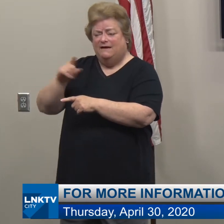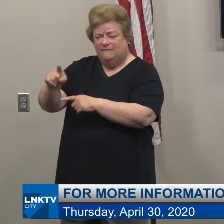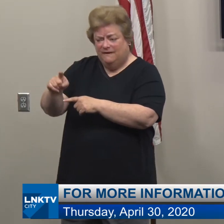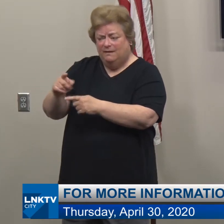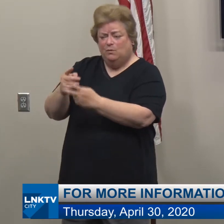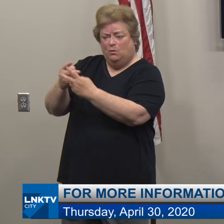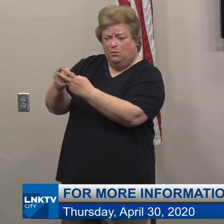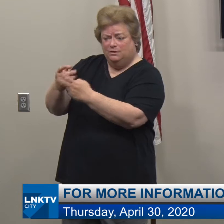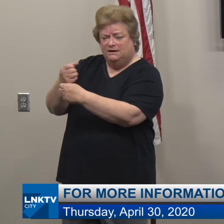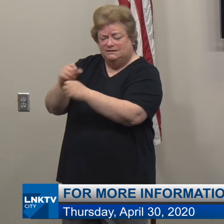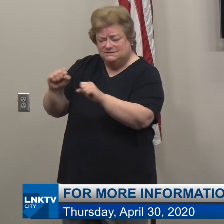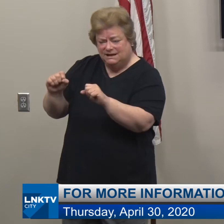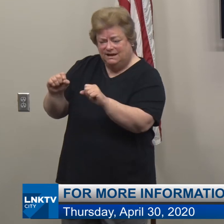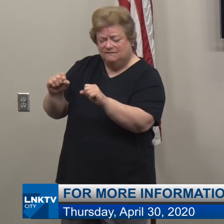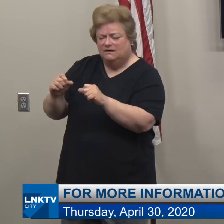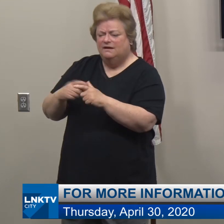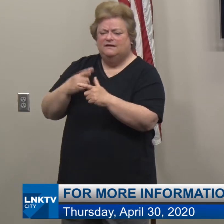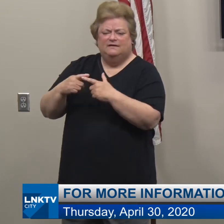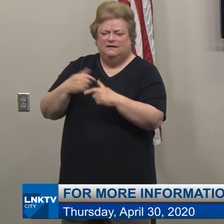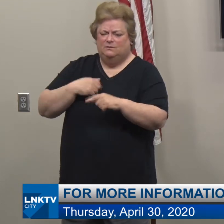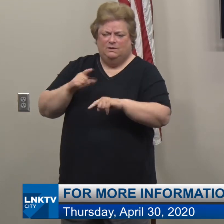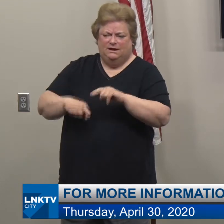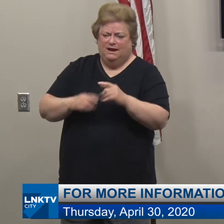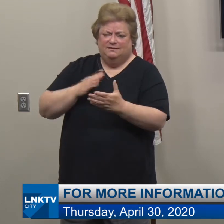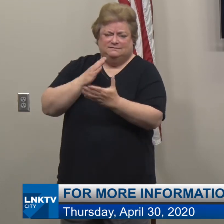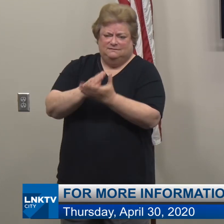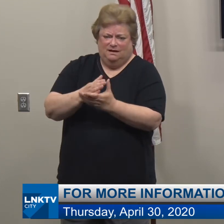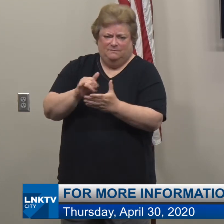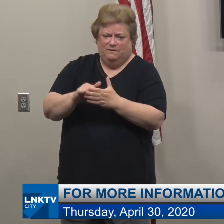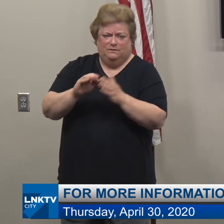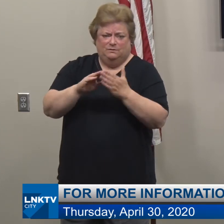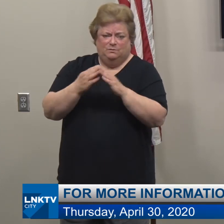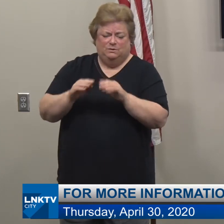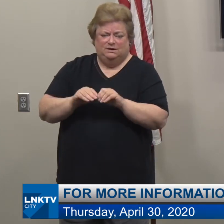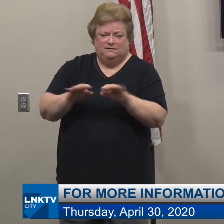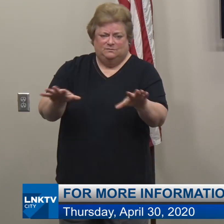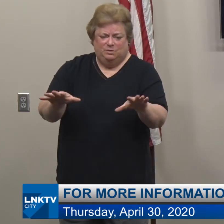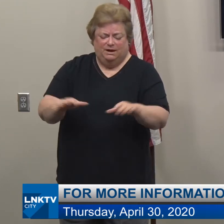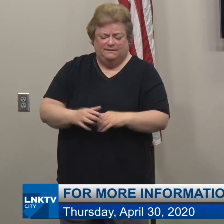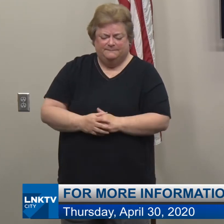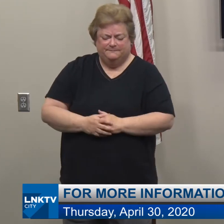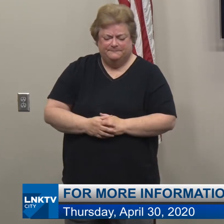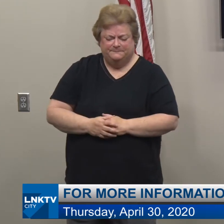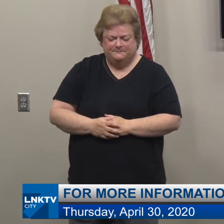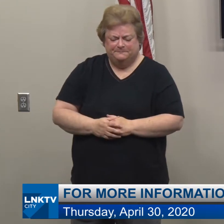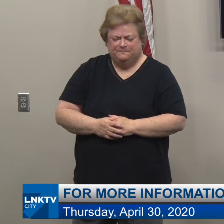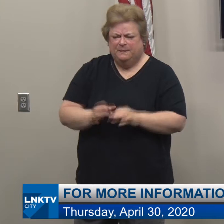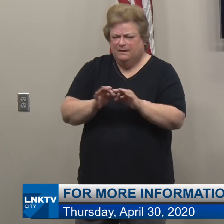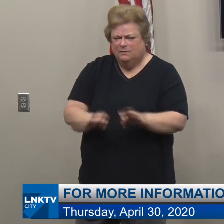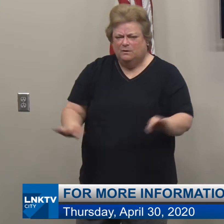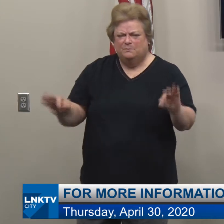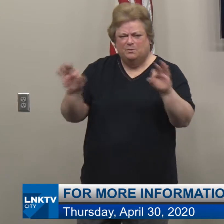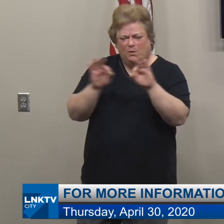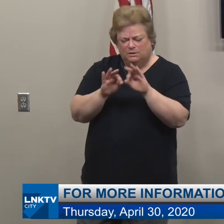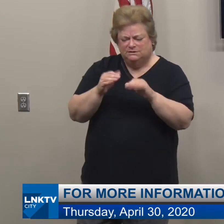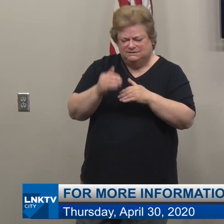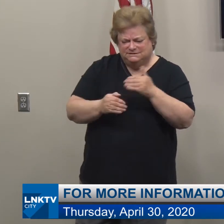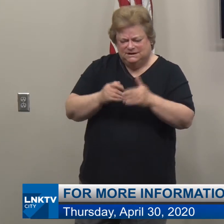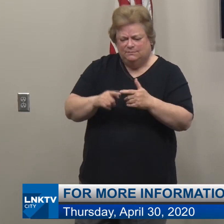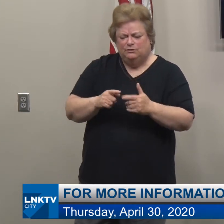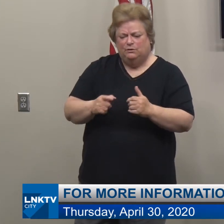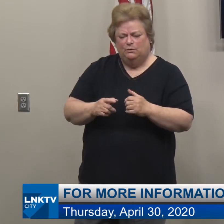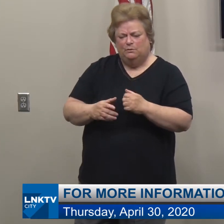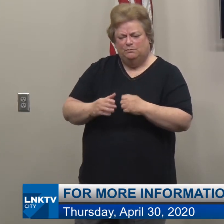safely, we won't be able to stop community spread. This is a crucial step to help protect the